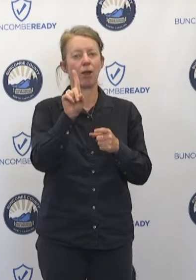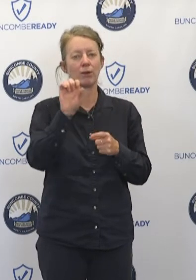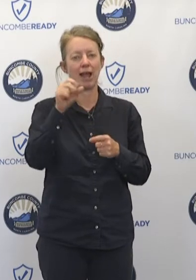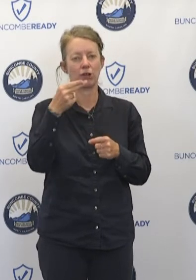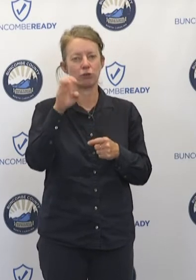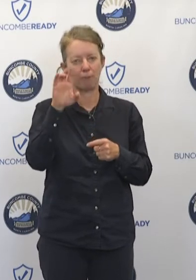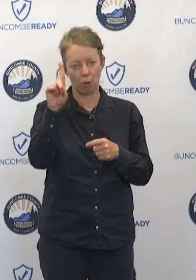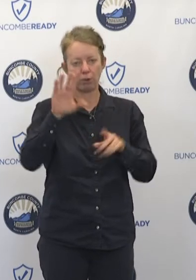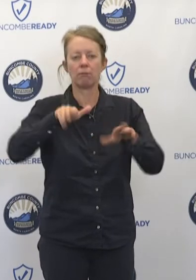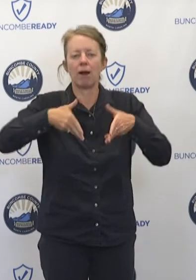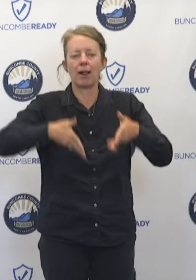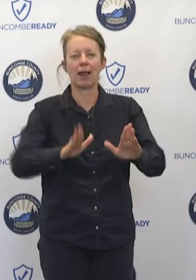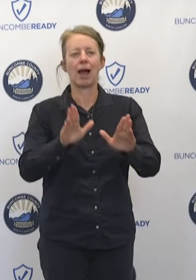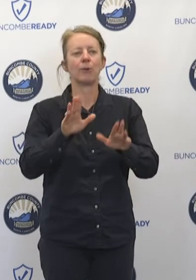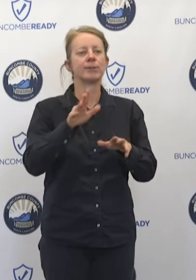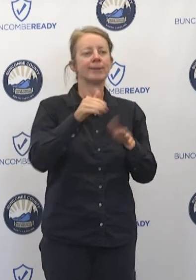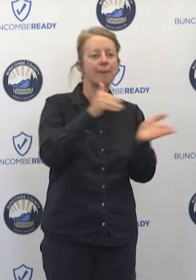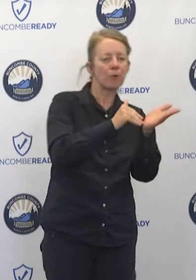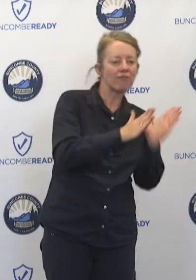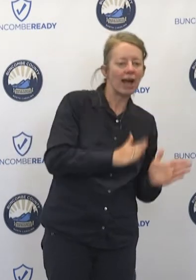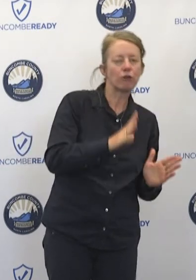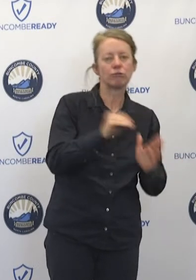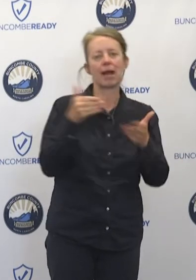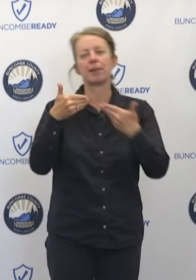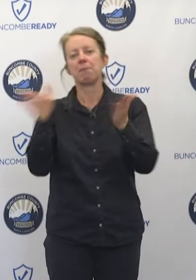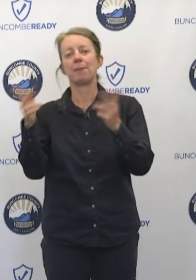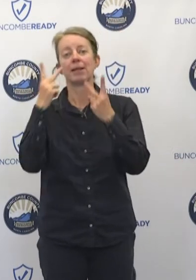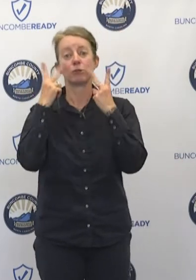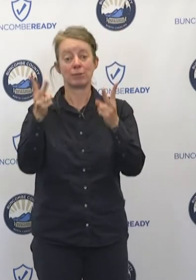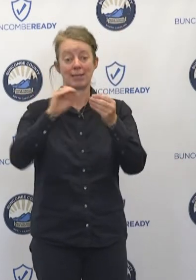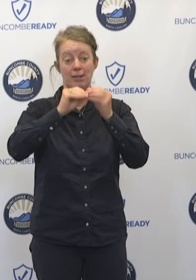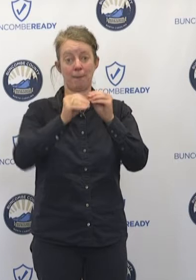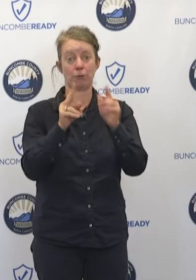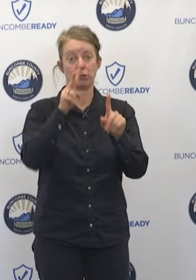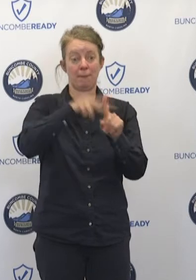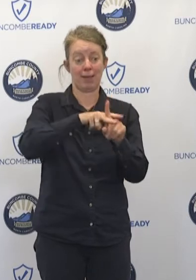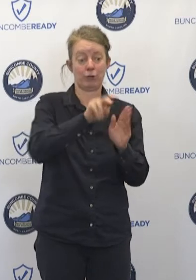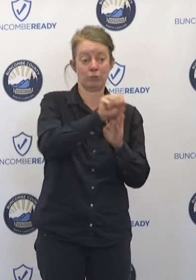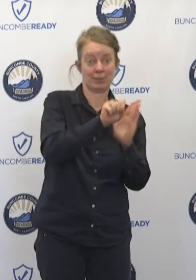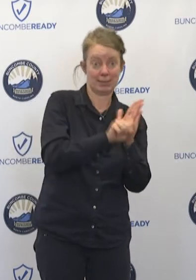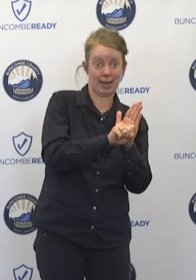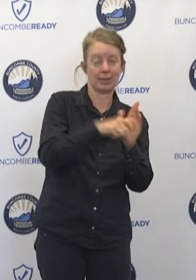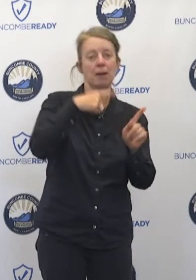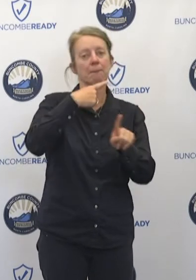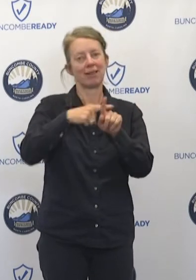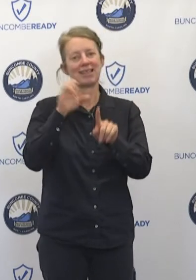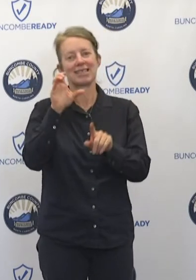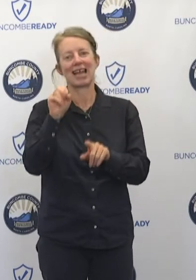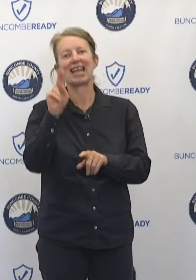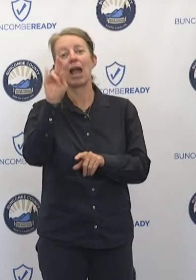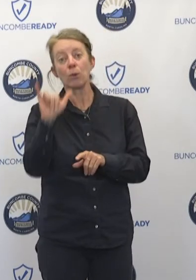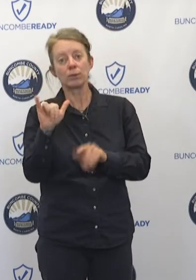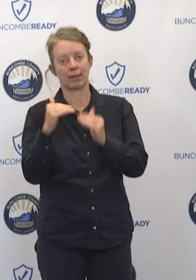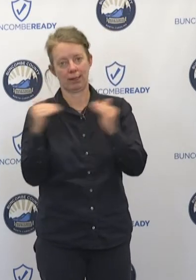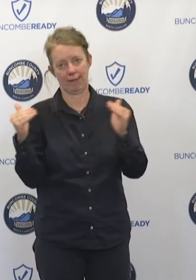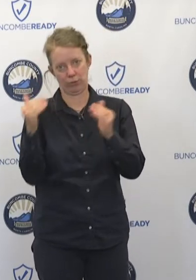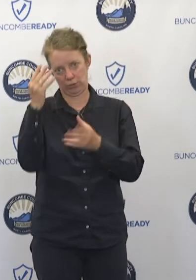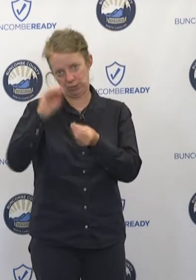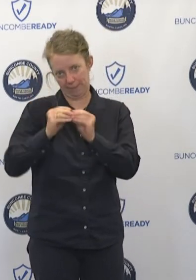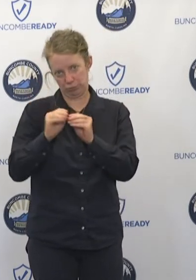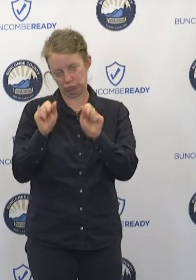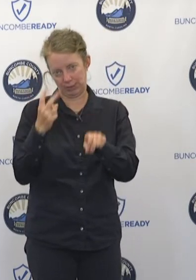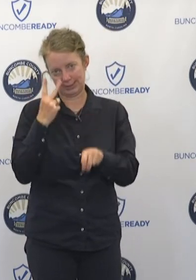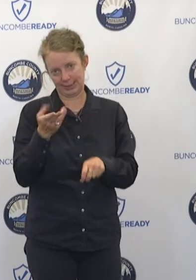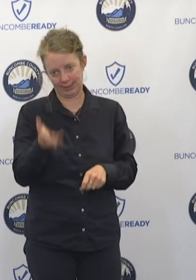allows providers and public to see not only state data, but also county level data. The